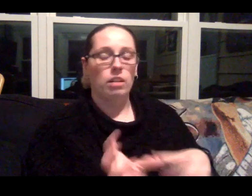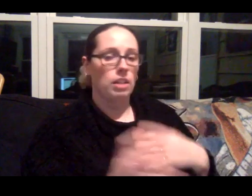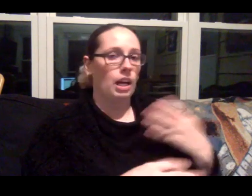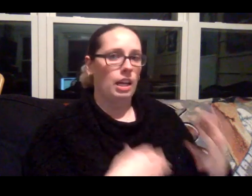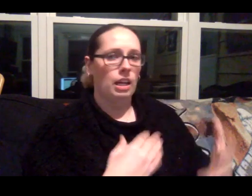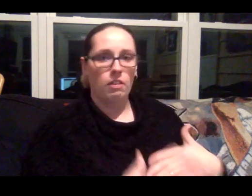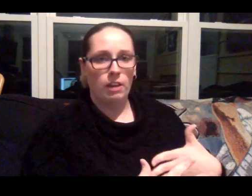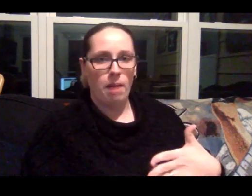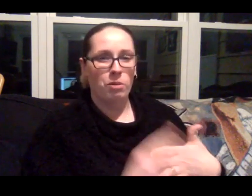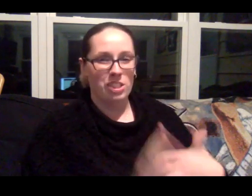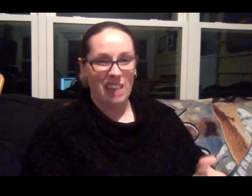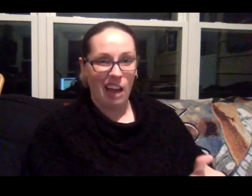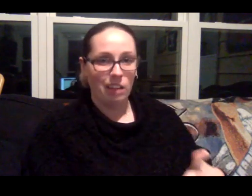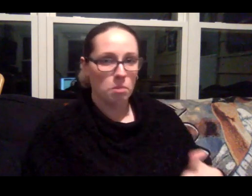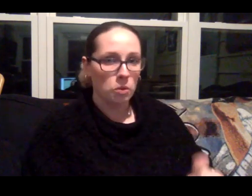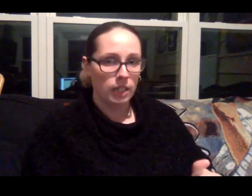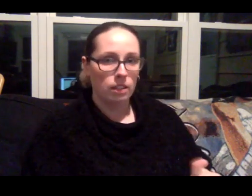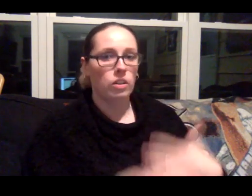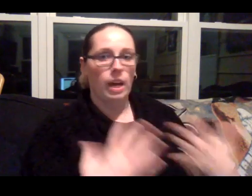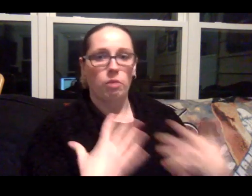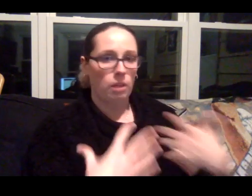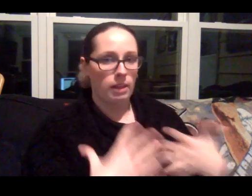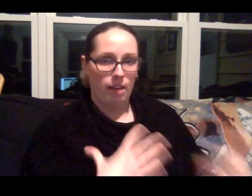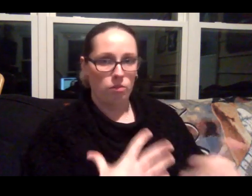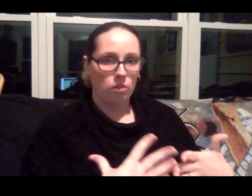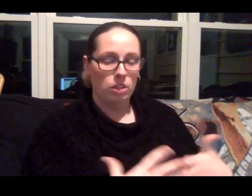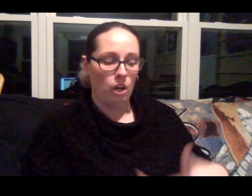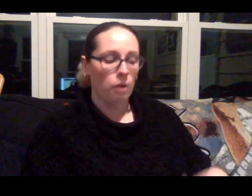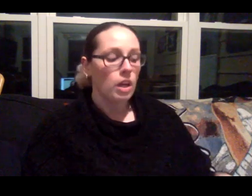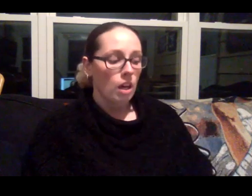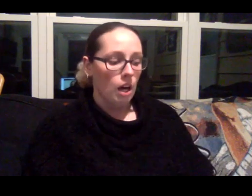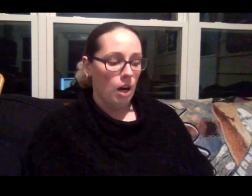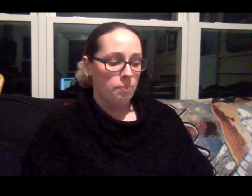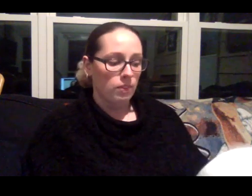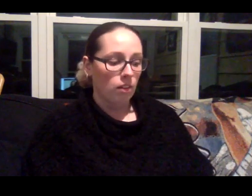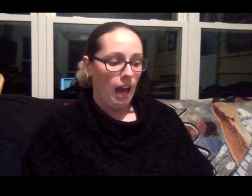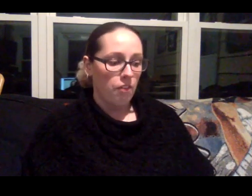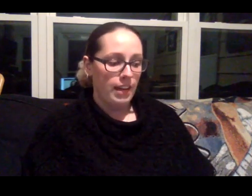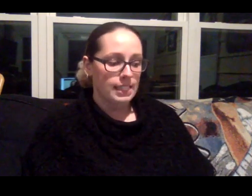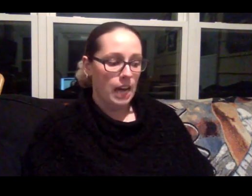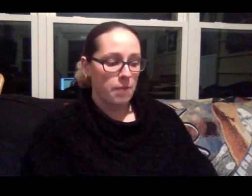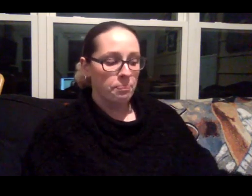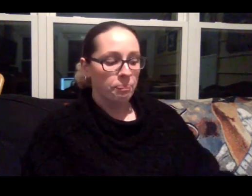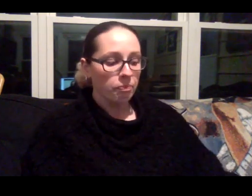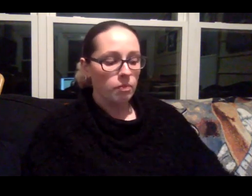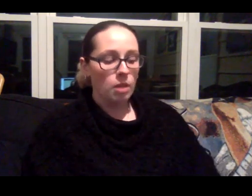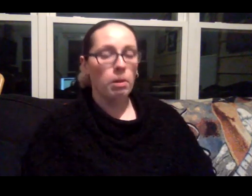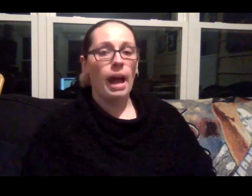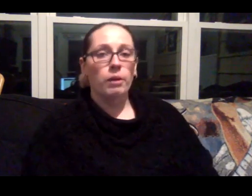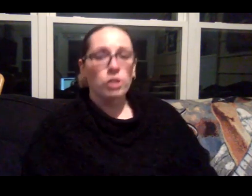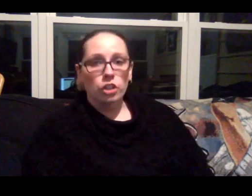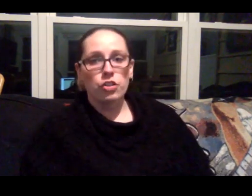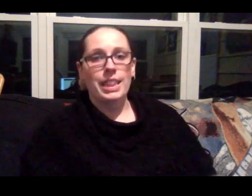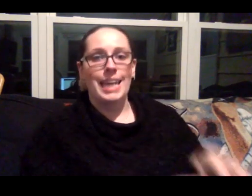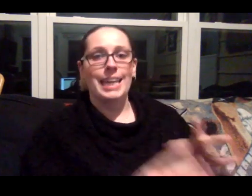child and then kind of giving feedback, which is not the most ideal. You kind of really want, you know, um, the live FaceTime, but